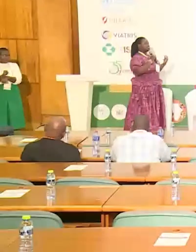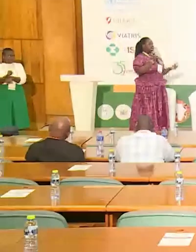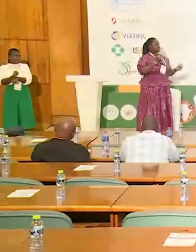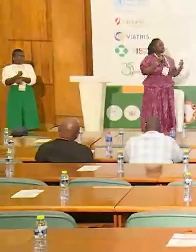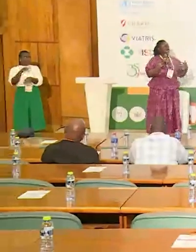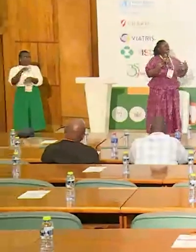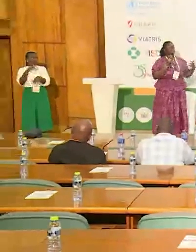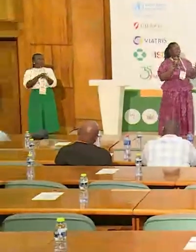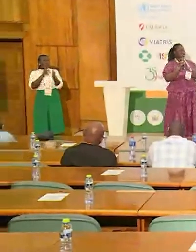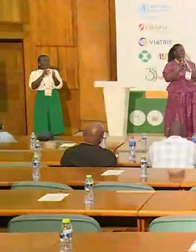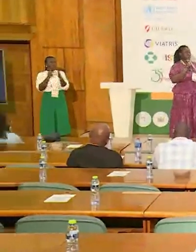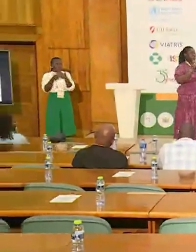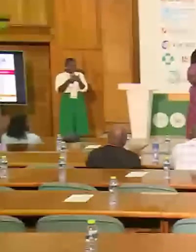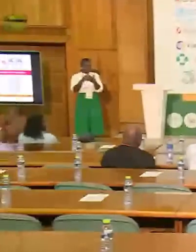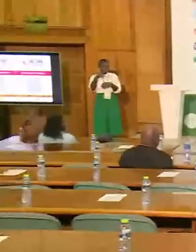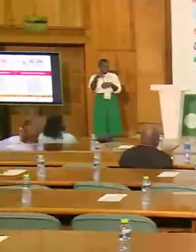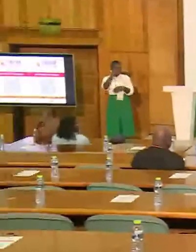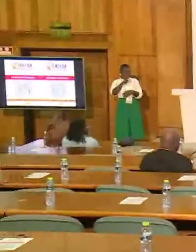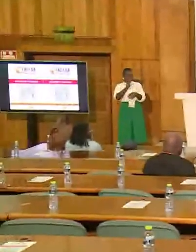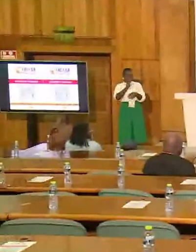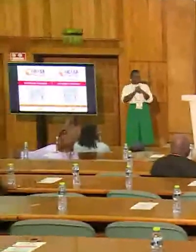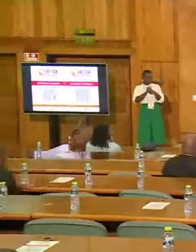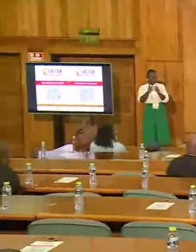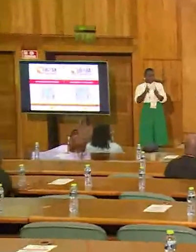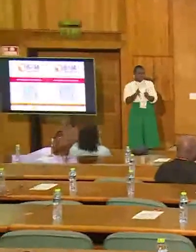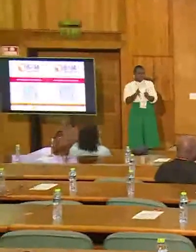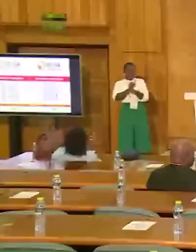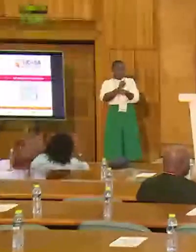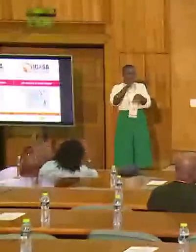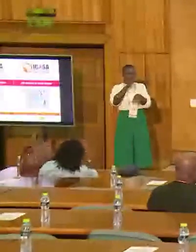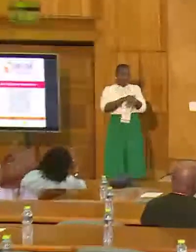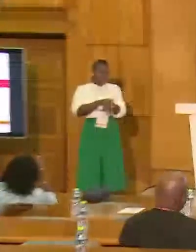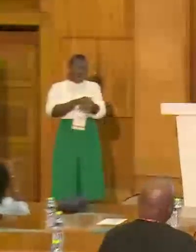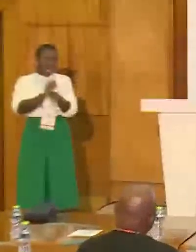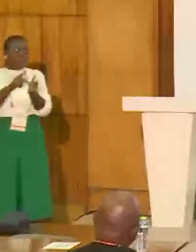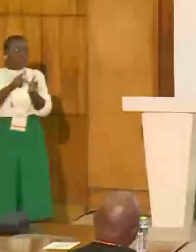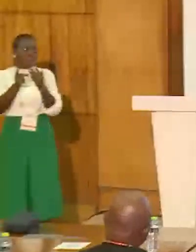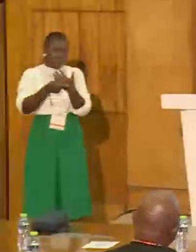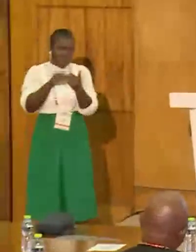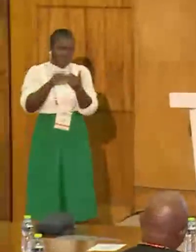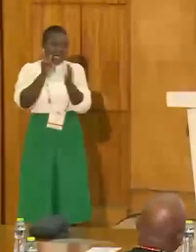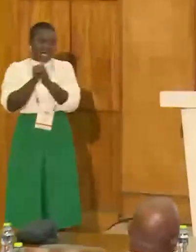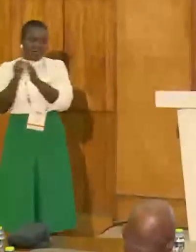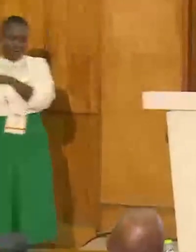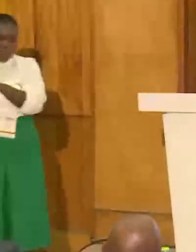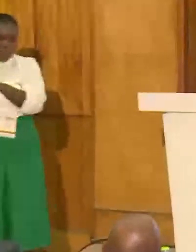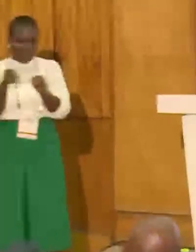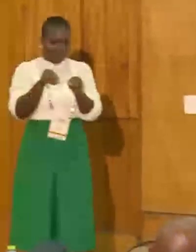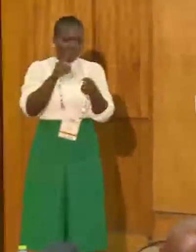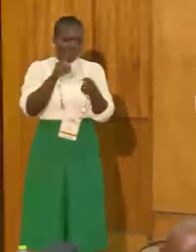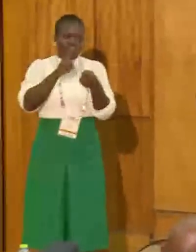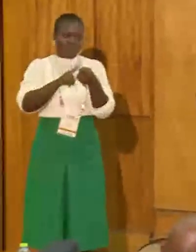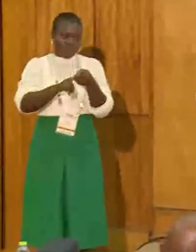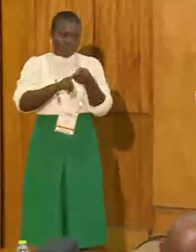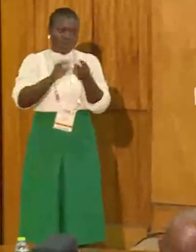course as opposed to like training people. So we work on a course and then we get it integrated into agencies